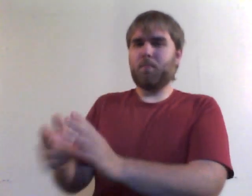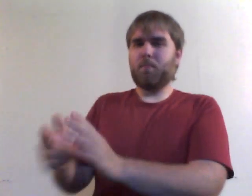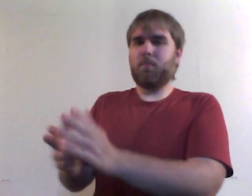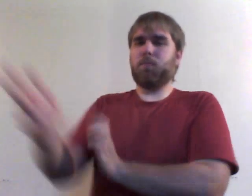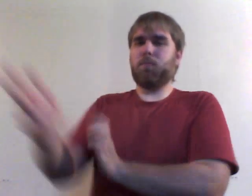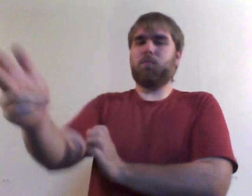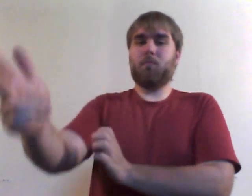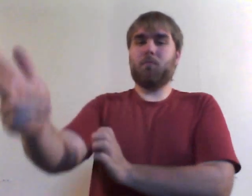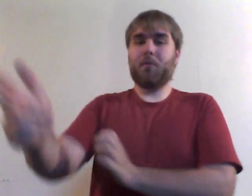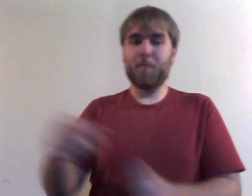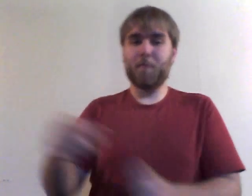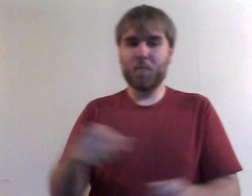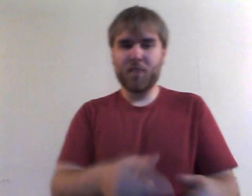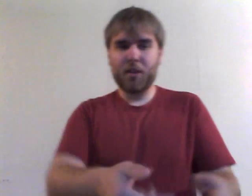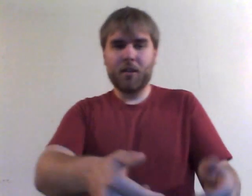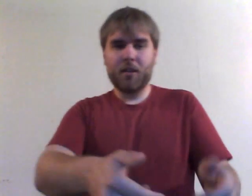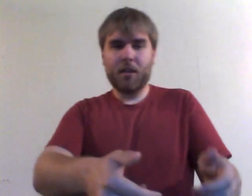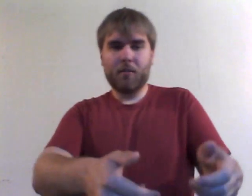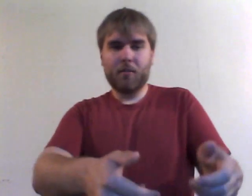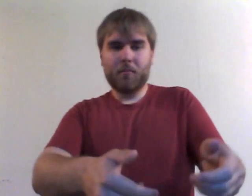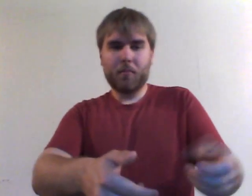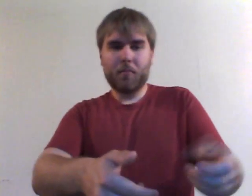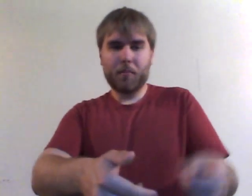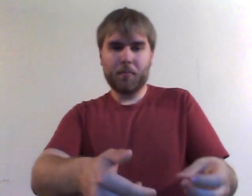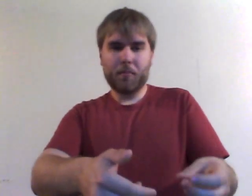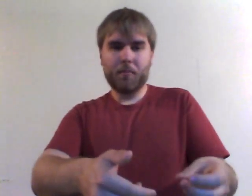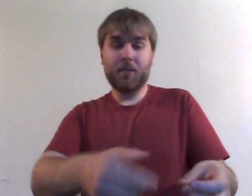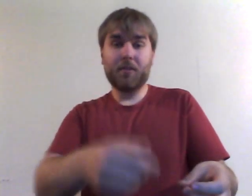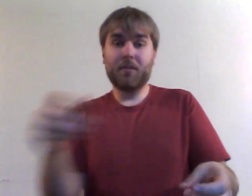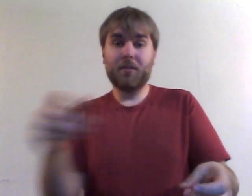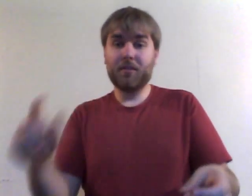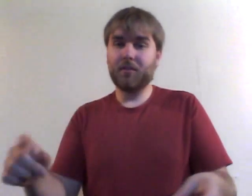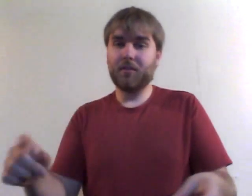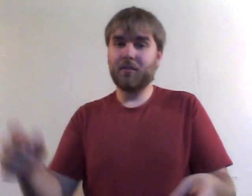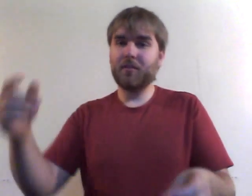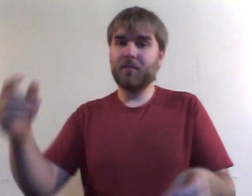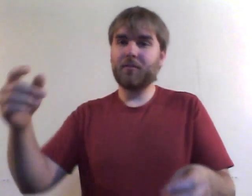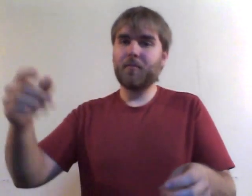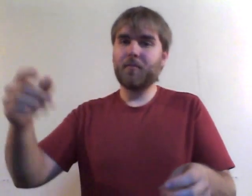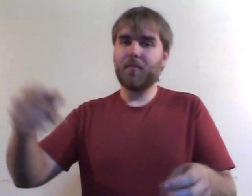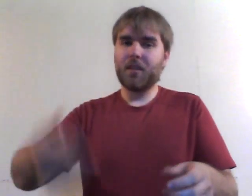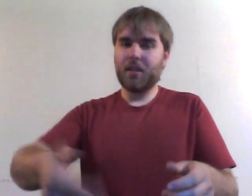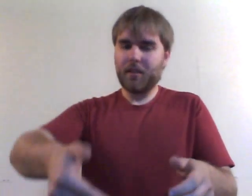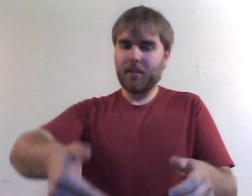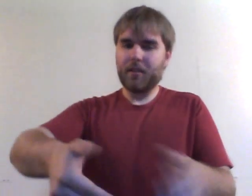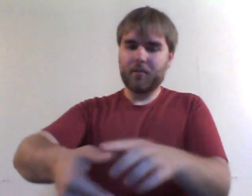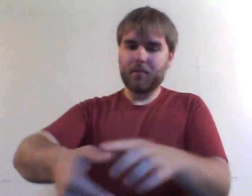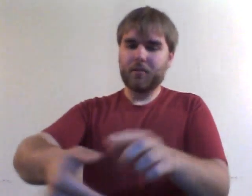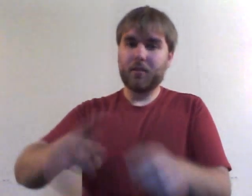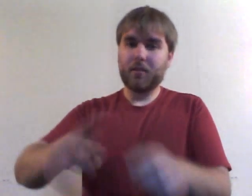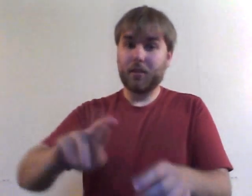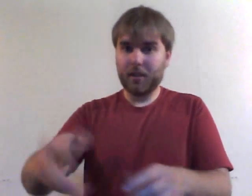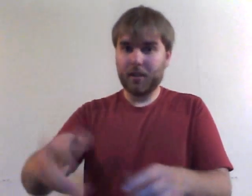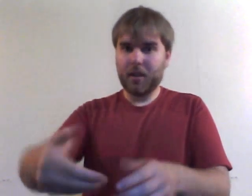the speed, your helicopter comes down. On my left thumb, I turn the lever, or push a lever